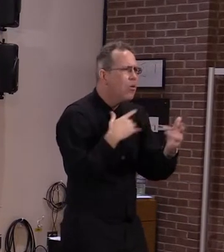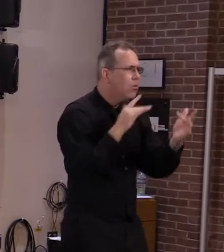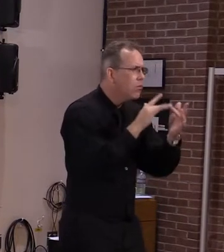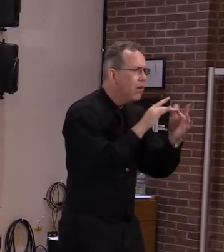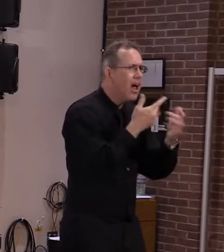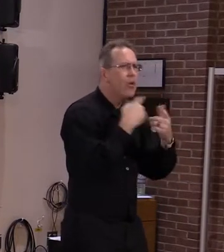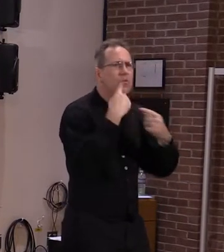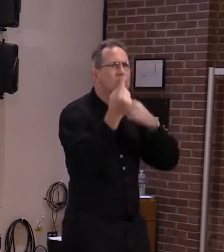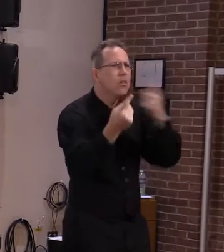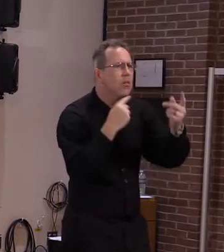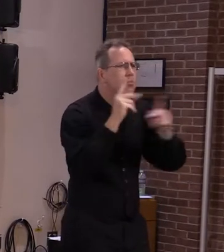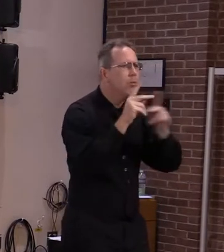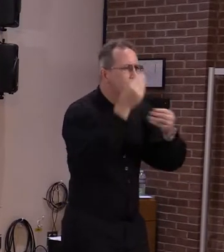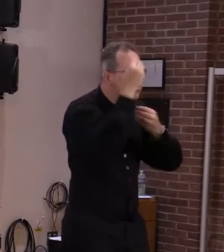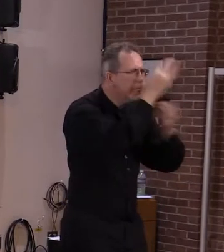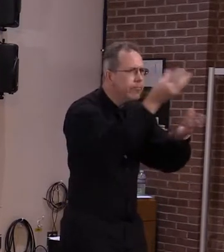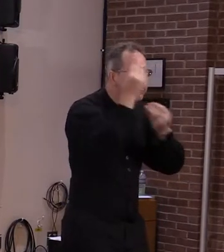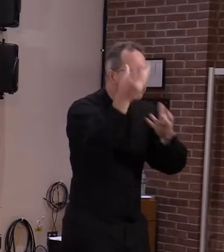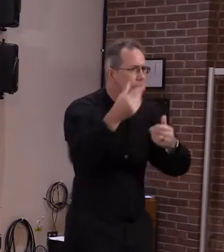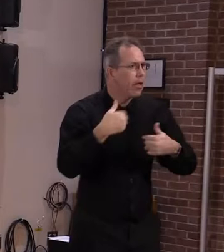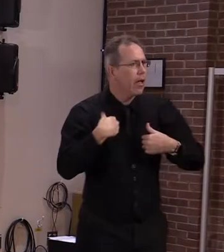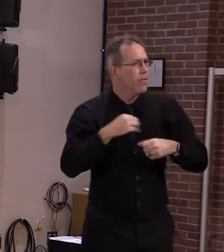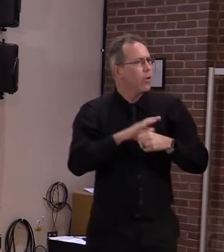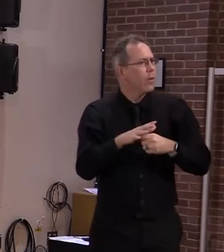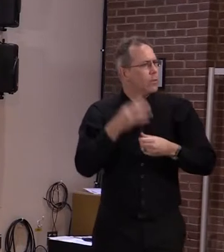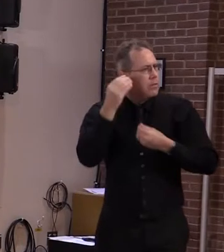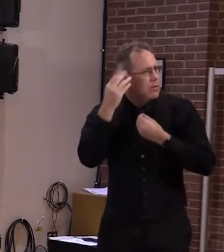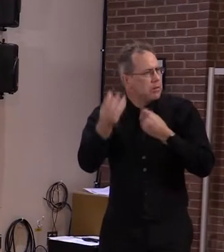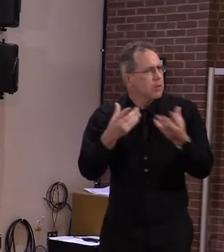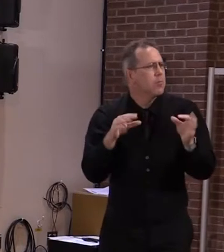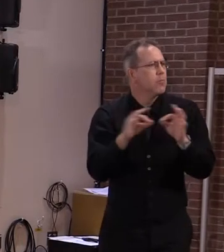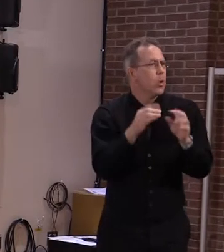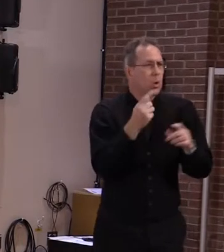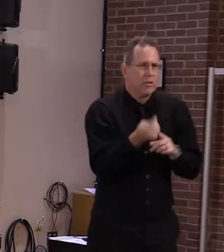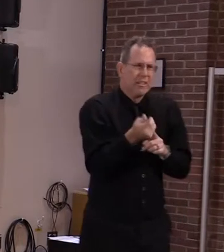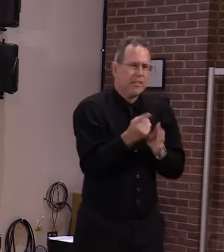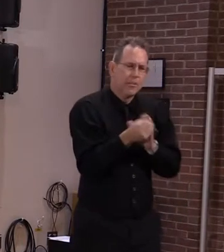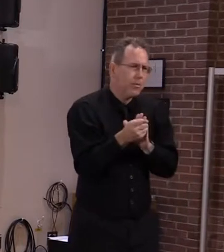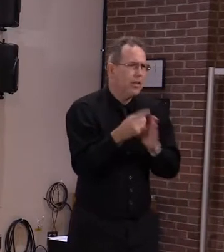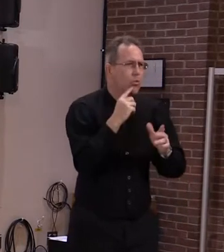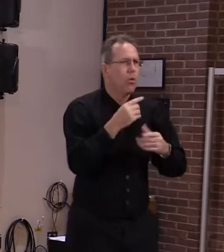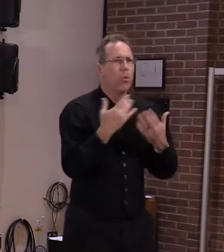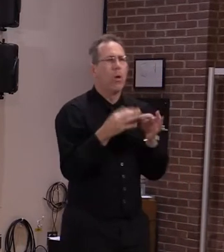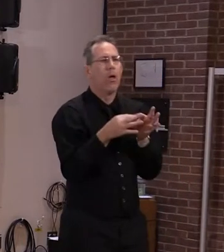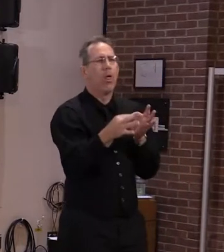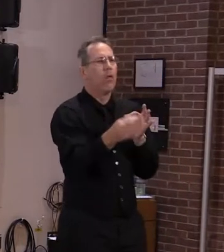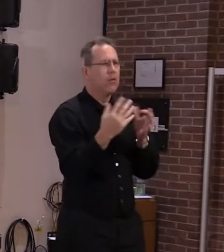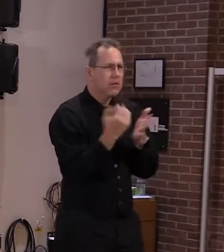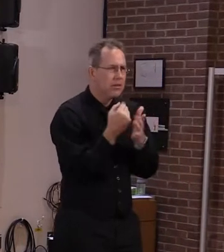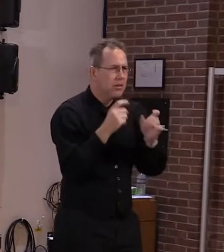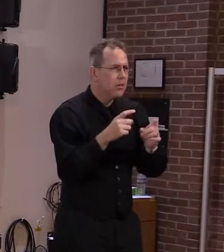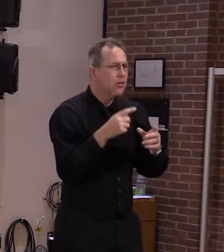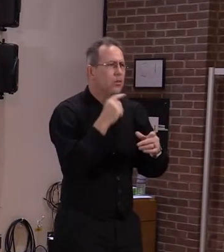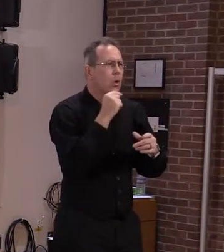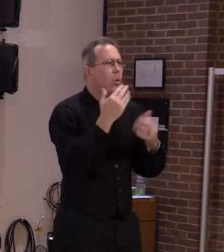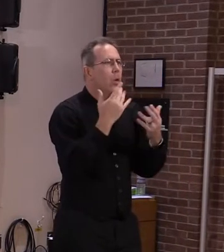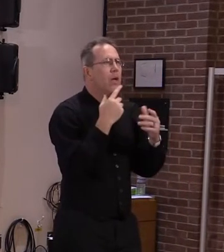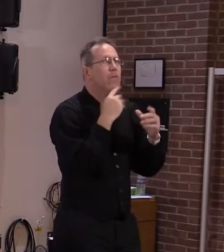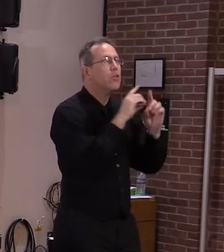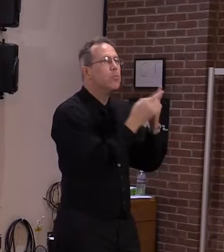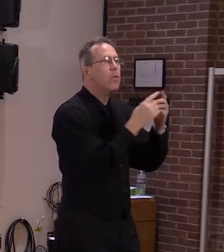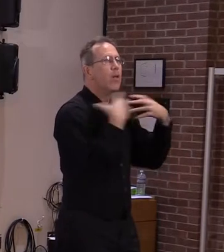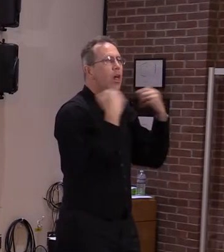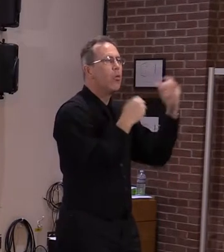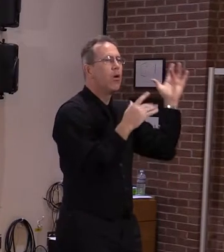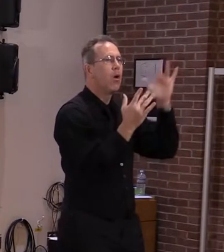contacts following a positive test result instead of waiting for the Department of Health to contact them. This will